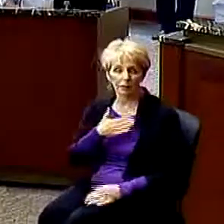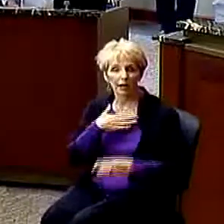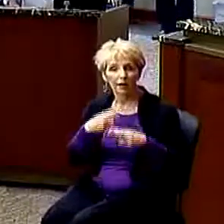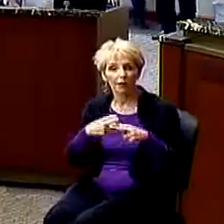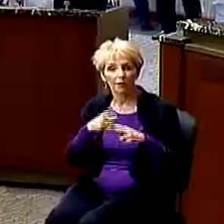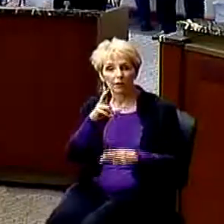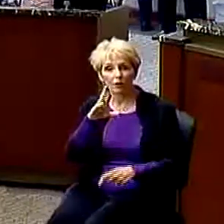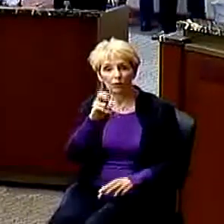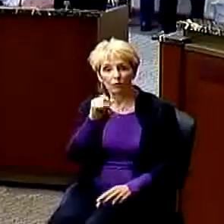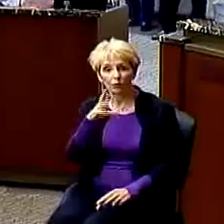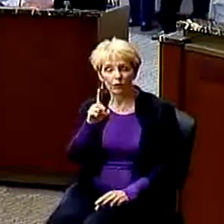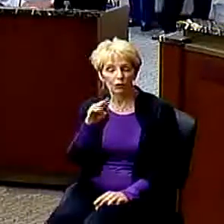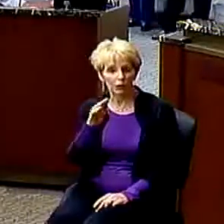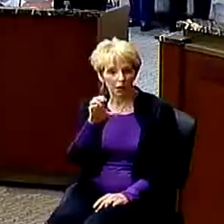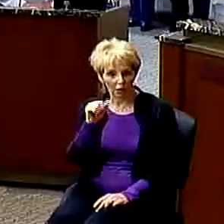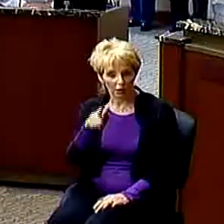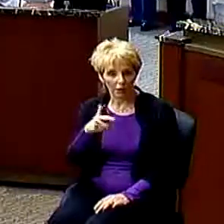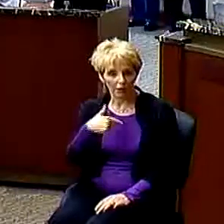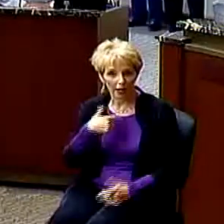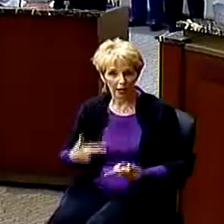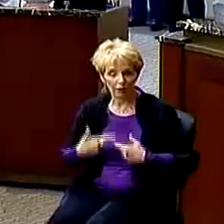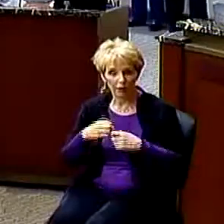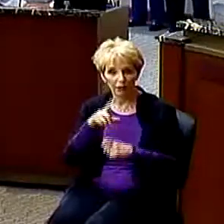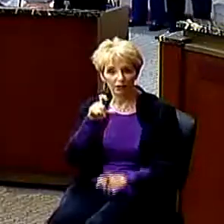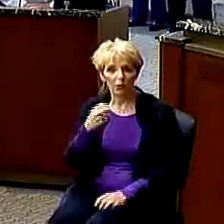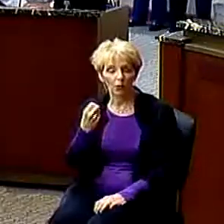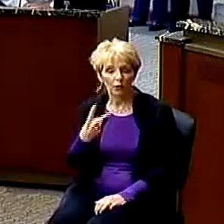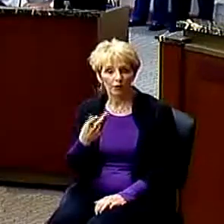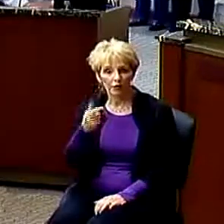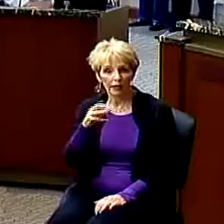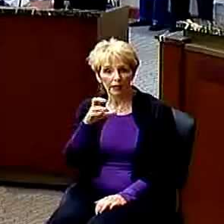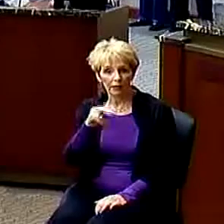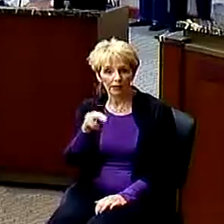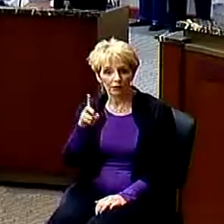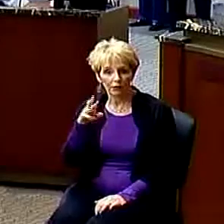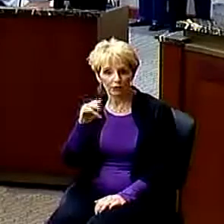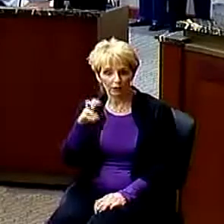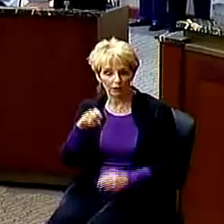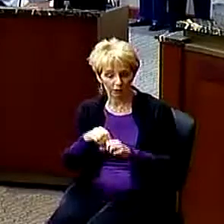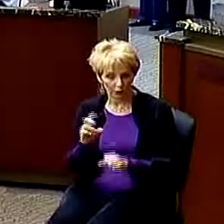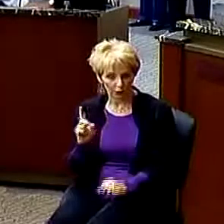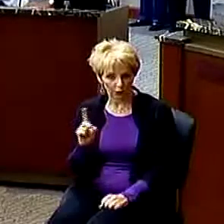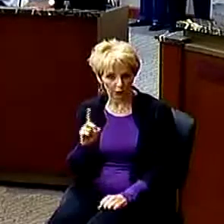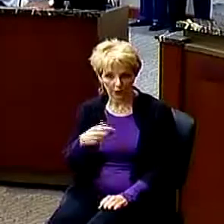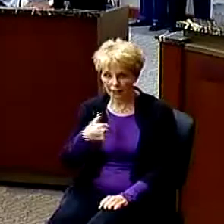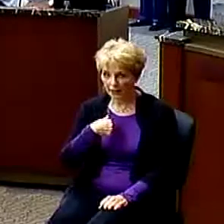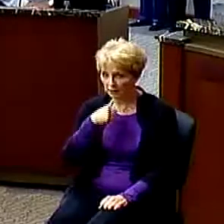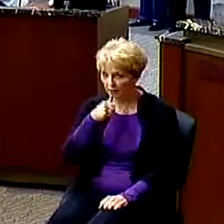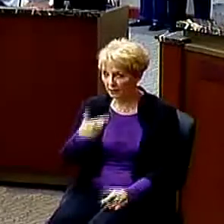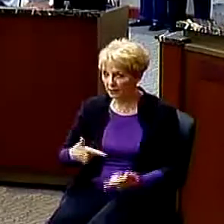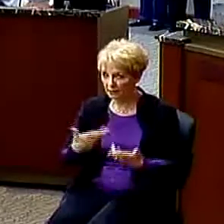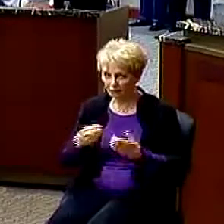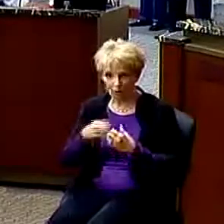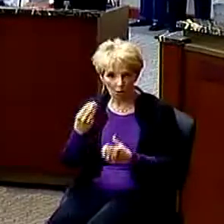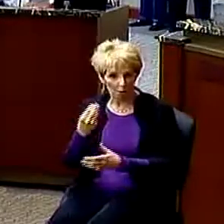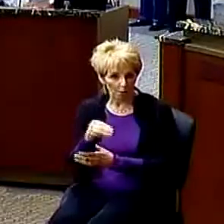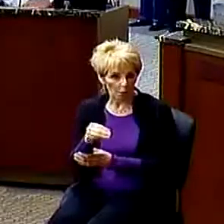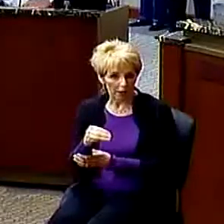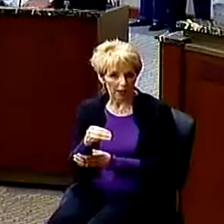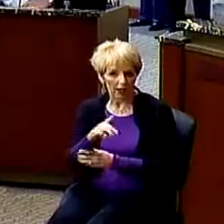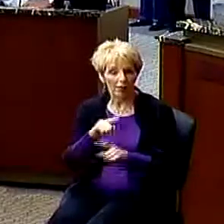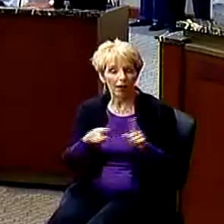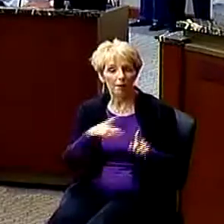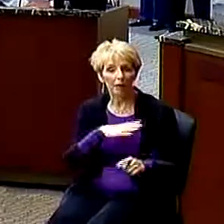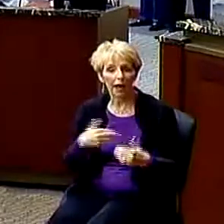My name is Richard McCall. I reside at 112 Garrison Drive in Drexel. I'm not a citizen of Morganton, but